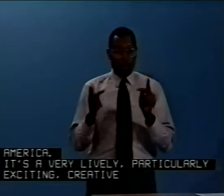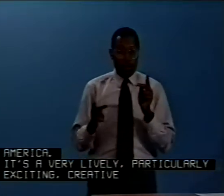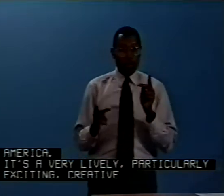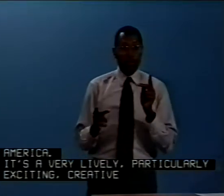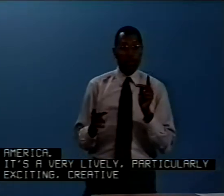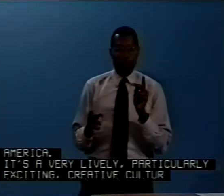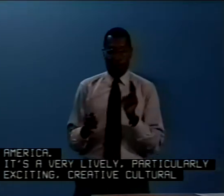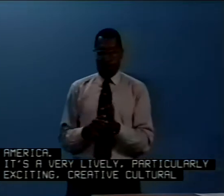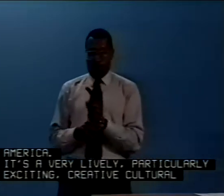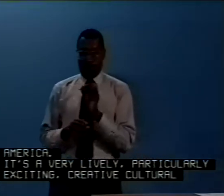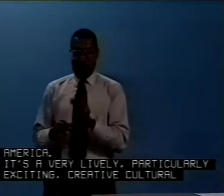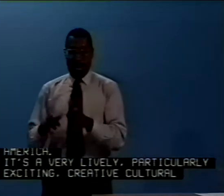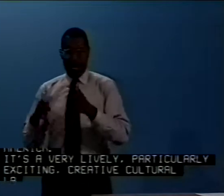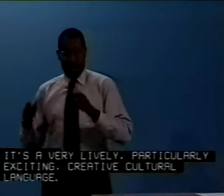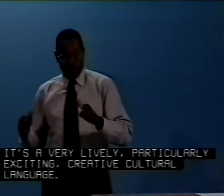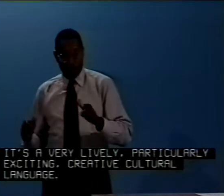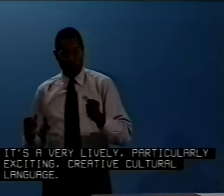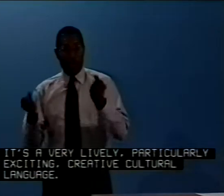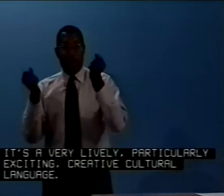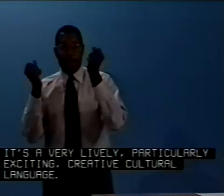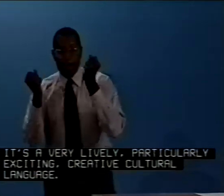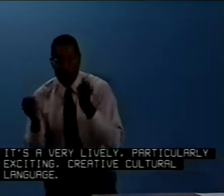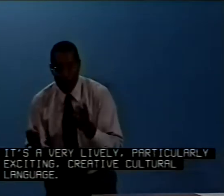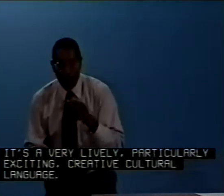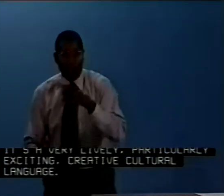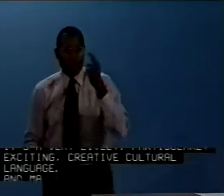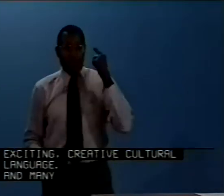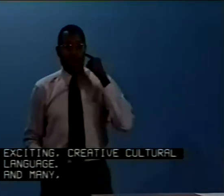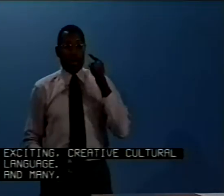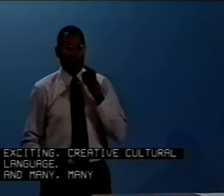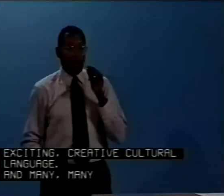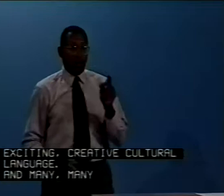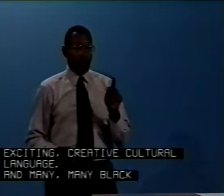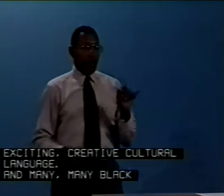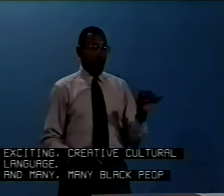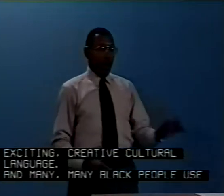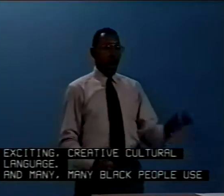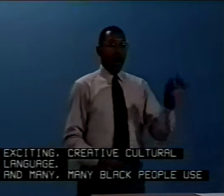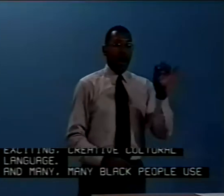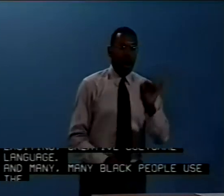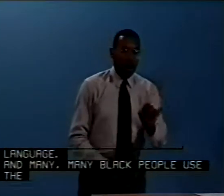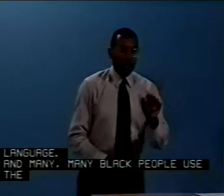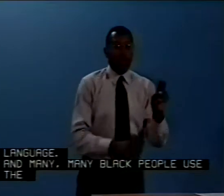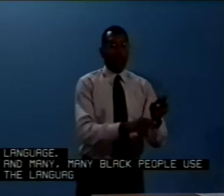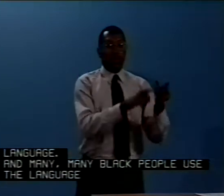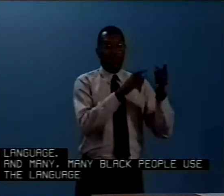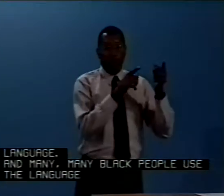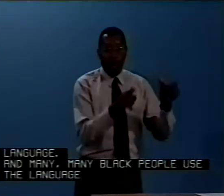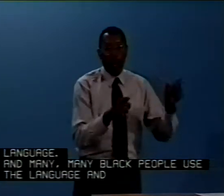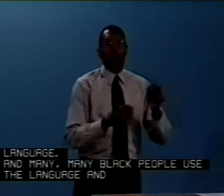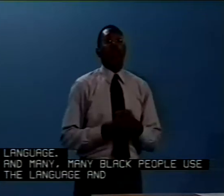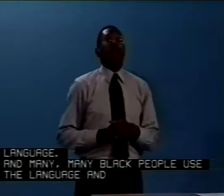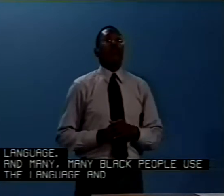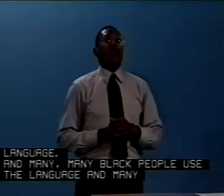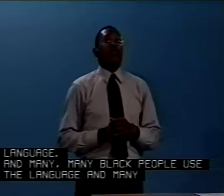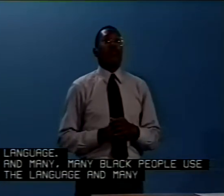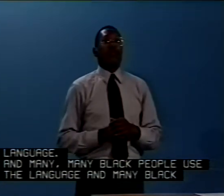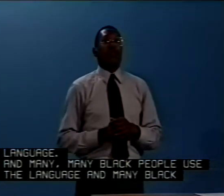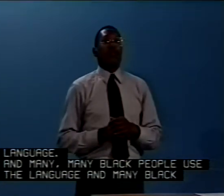And many, many black people use the language, and many black deaf people also use this language.